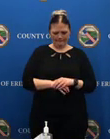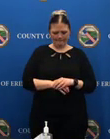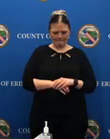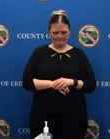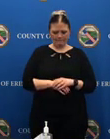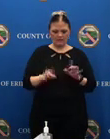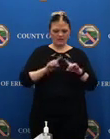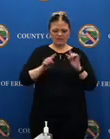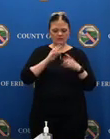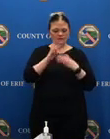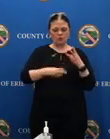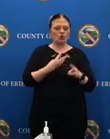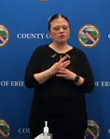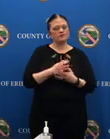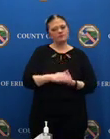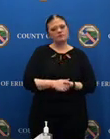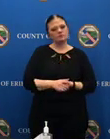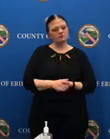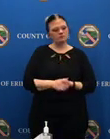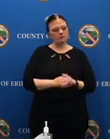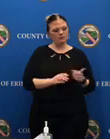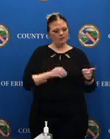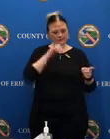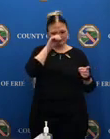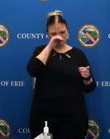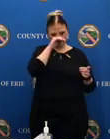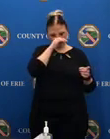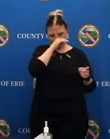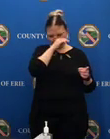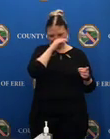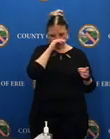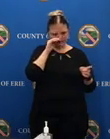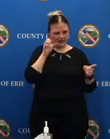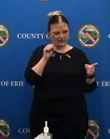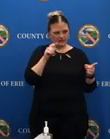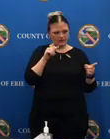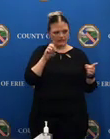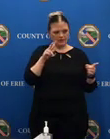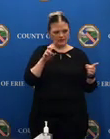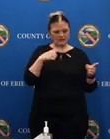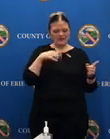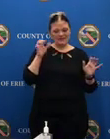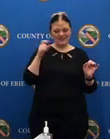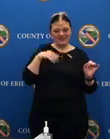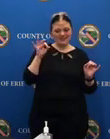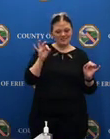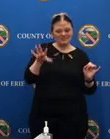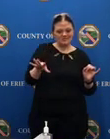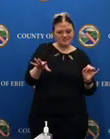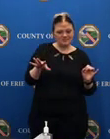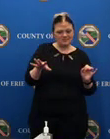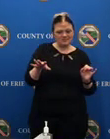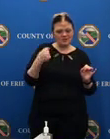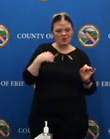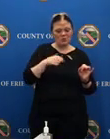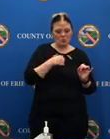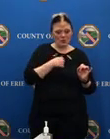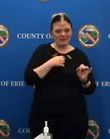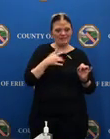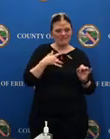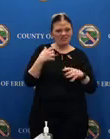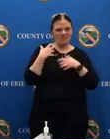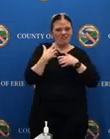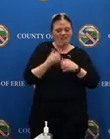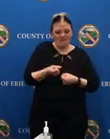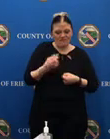it's a different world. And Steve, can I just point out that we feel confident that we